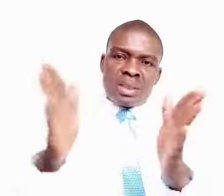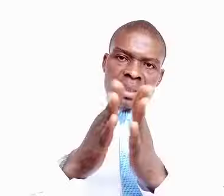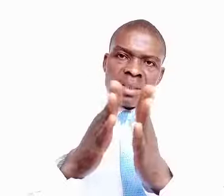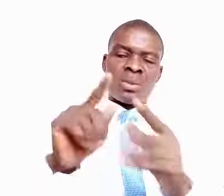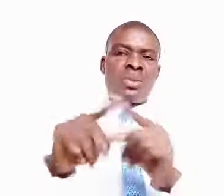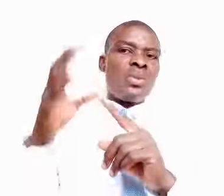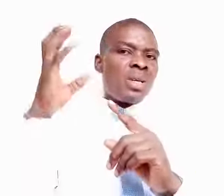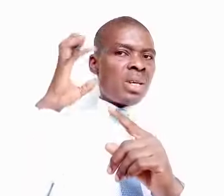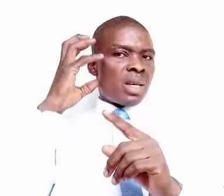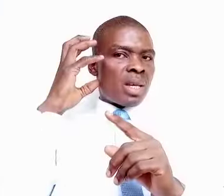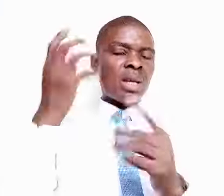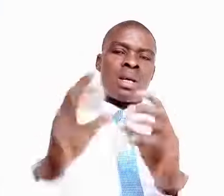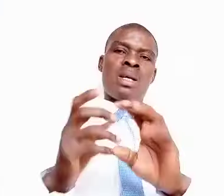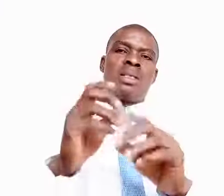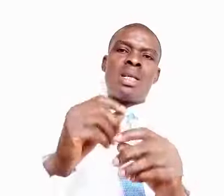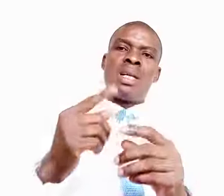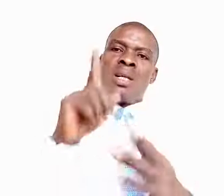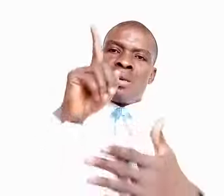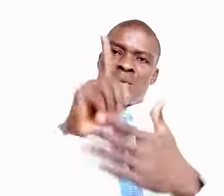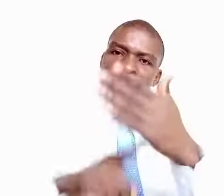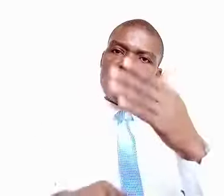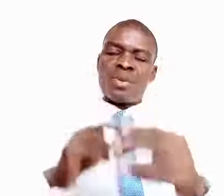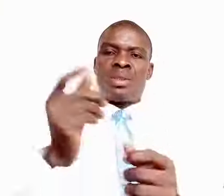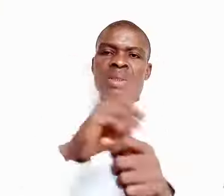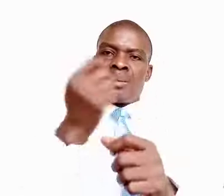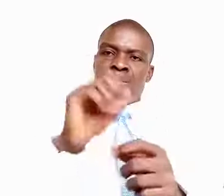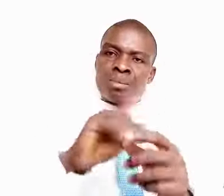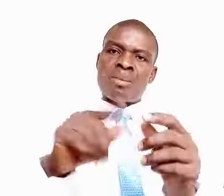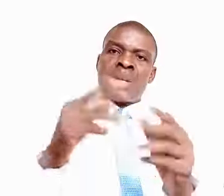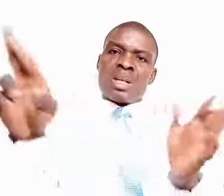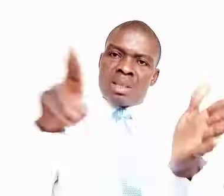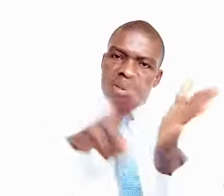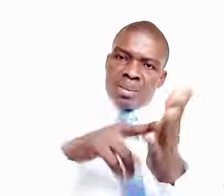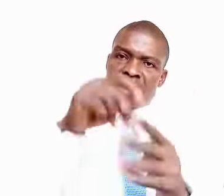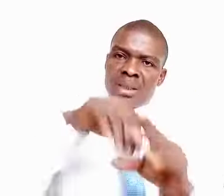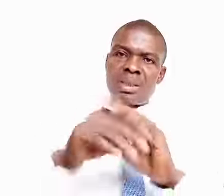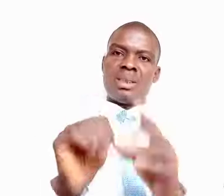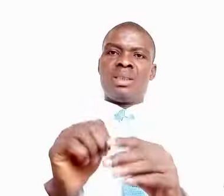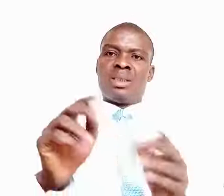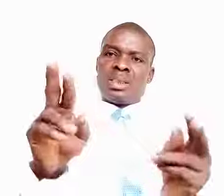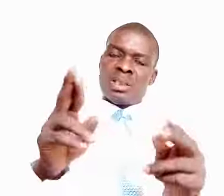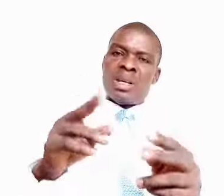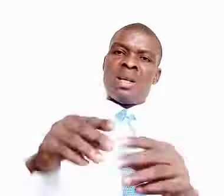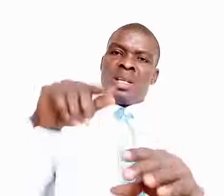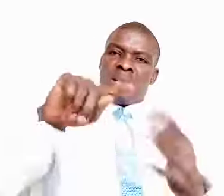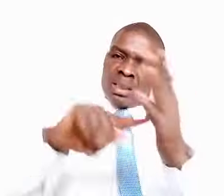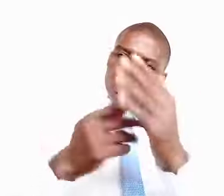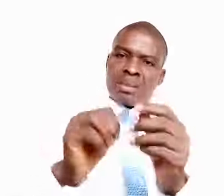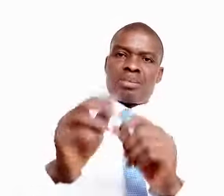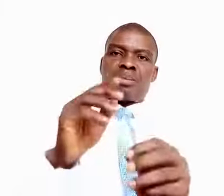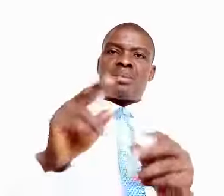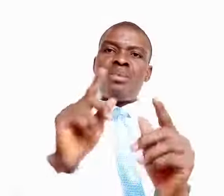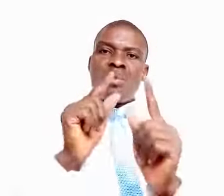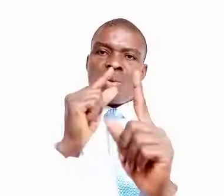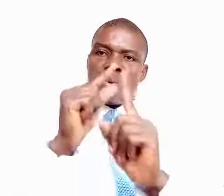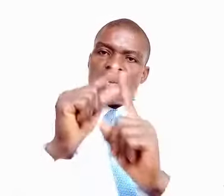hear exactly 4 straight syllables repeated in each line. This repetition of straight syllables,